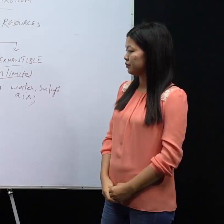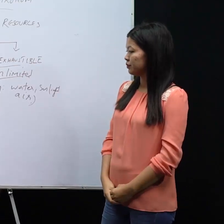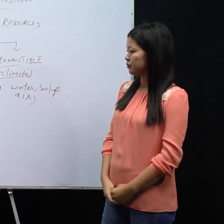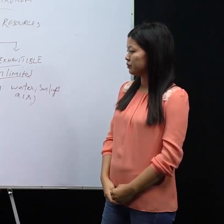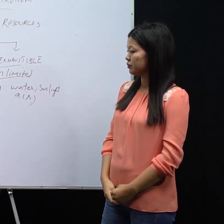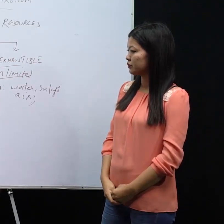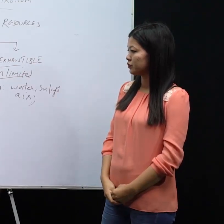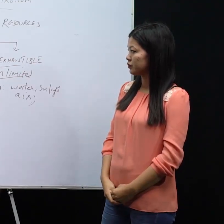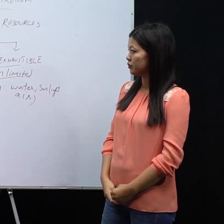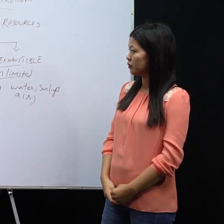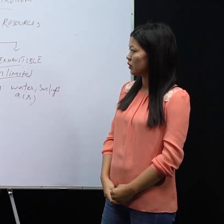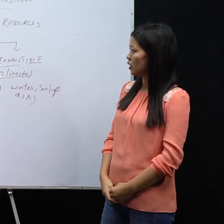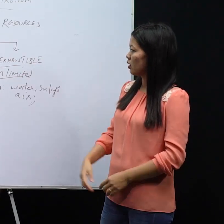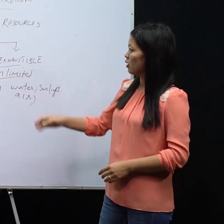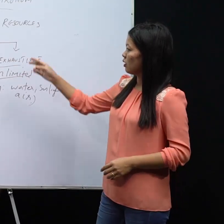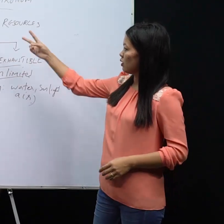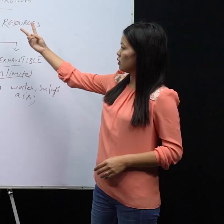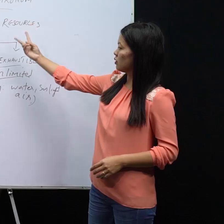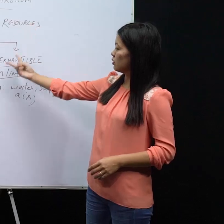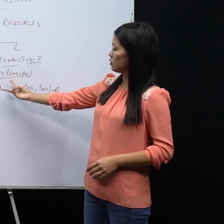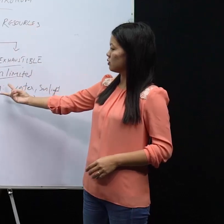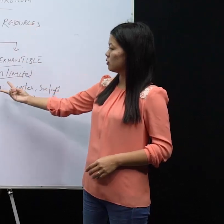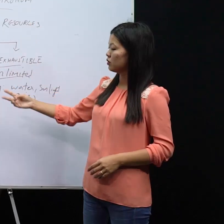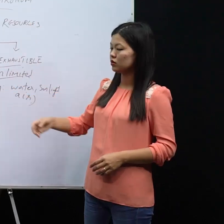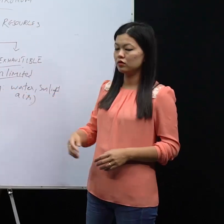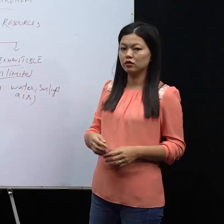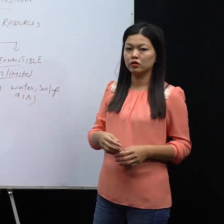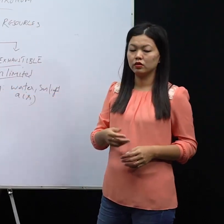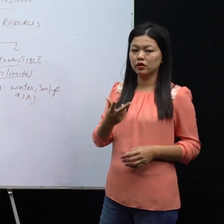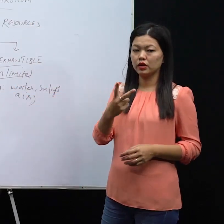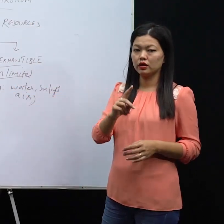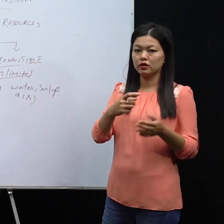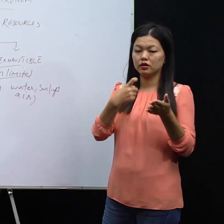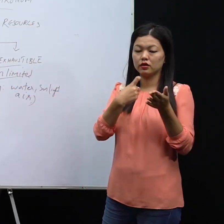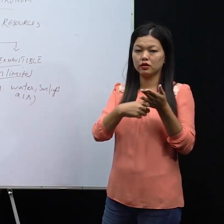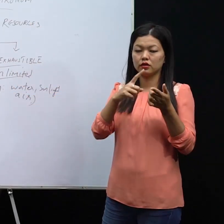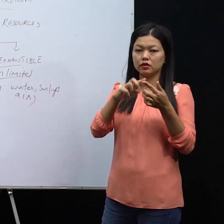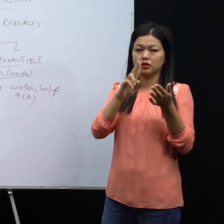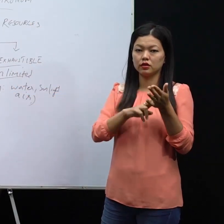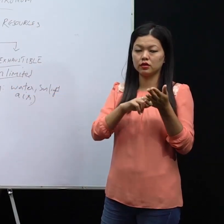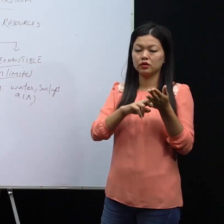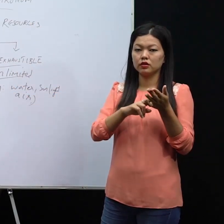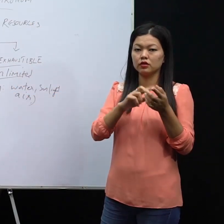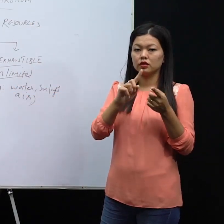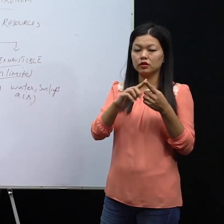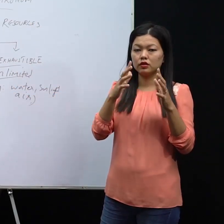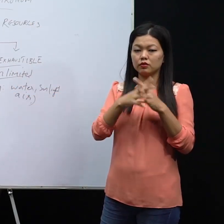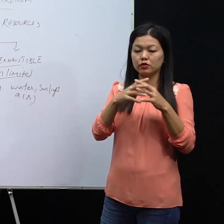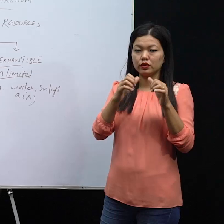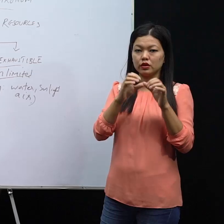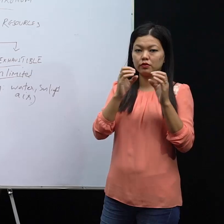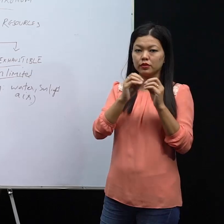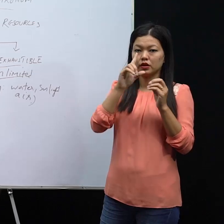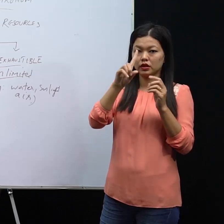another topic, that is renewable and then non-renewable resources. The renewable resources are those which can be renewed,